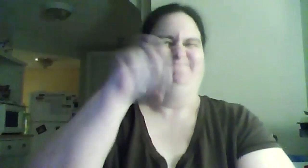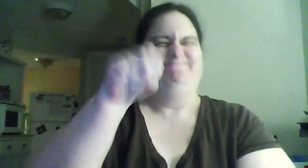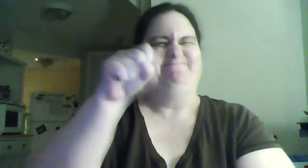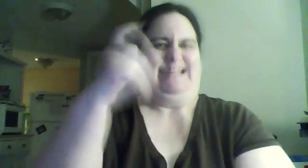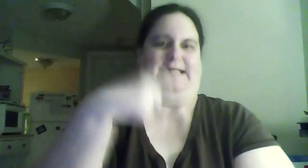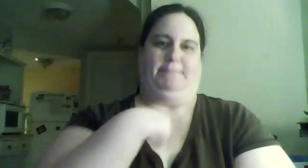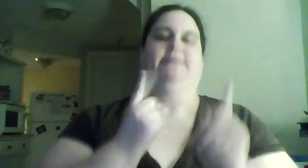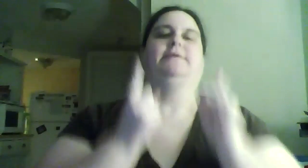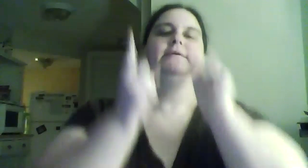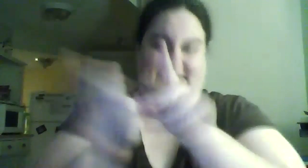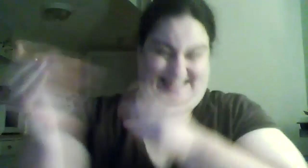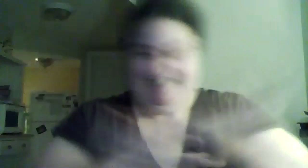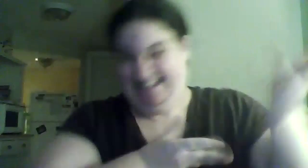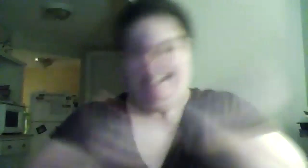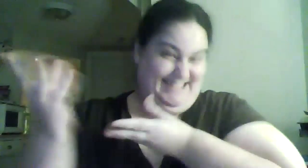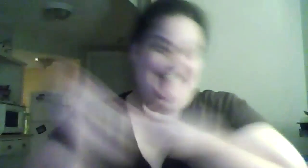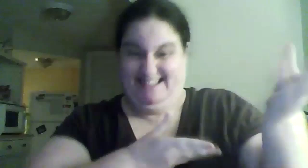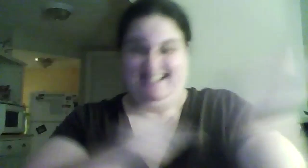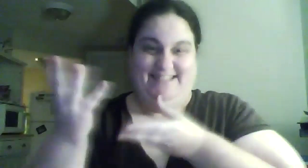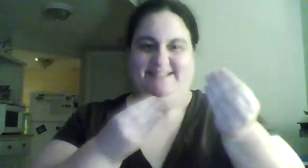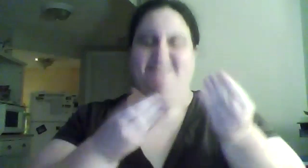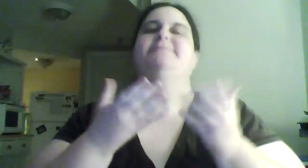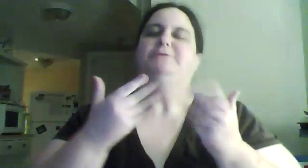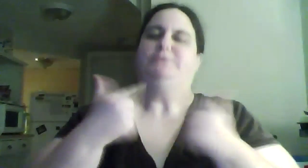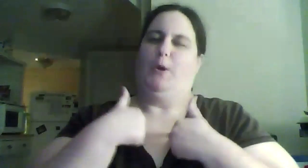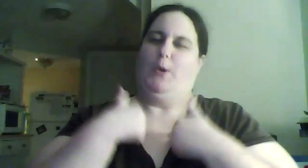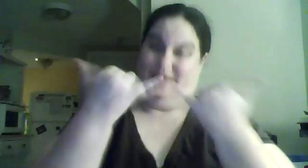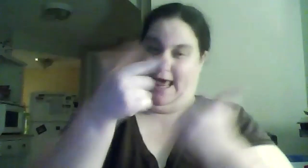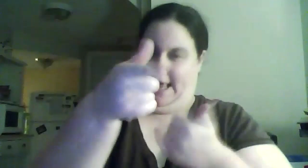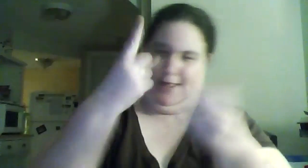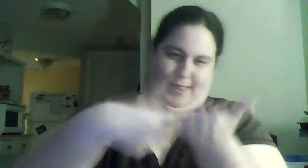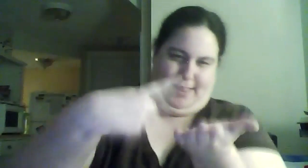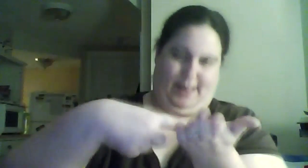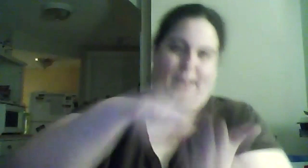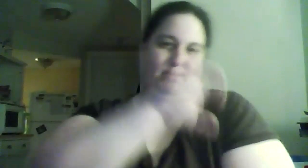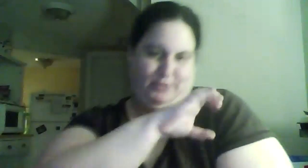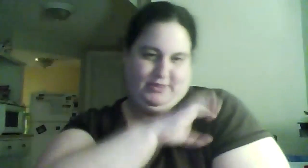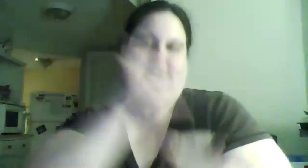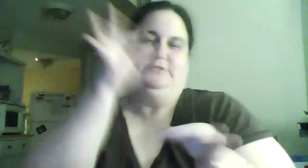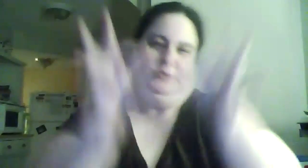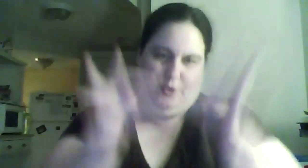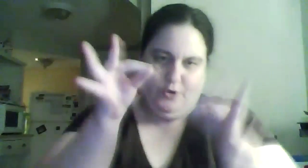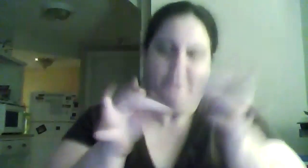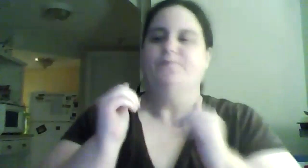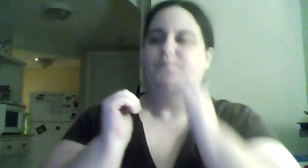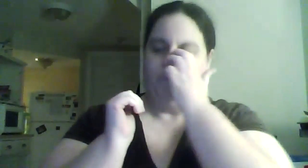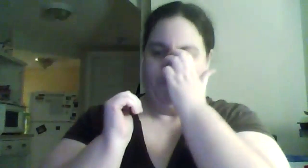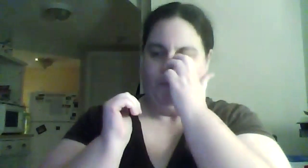frustrated. And that's when I told the police officer, my friend over here is getting frustrated. I have to